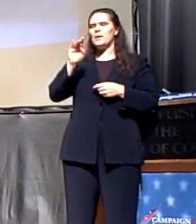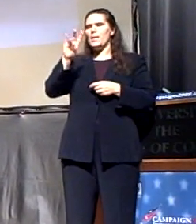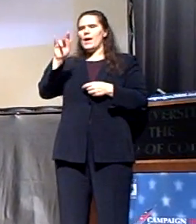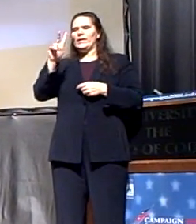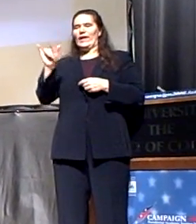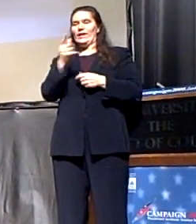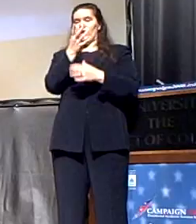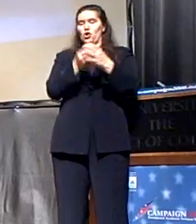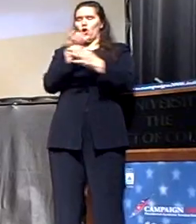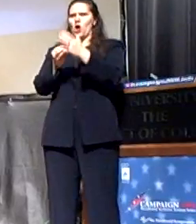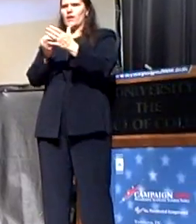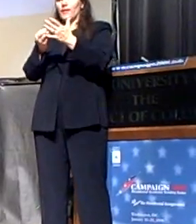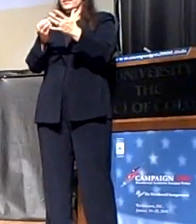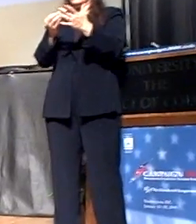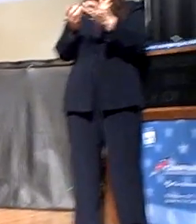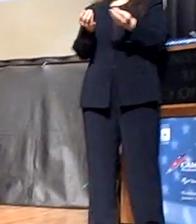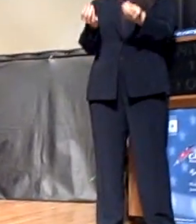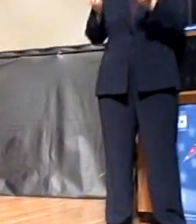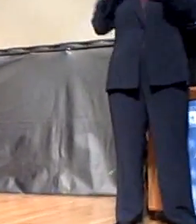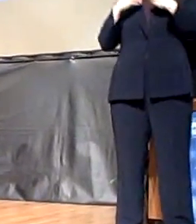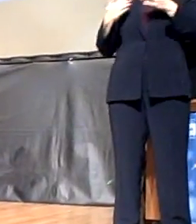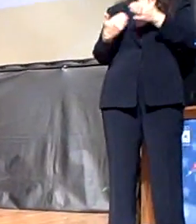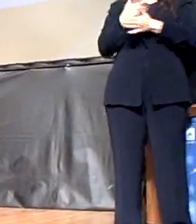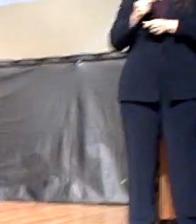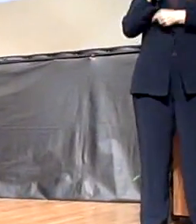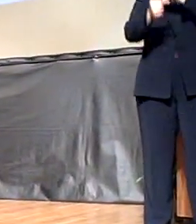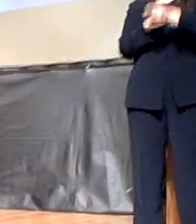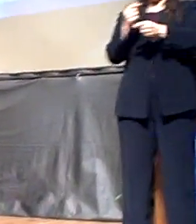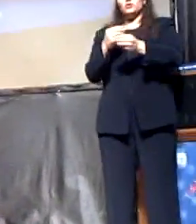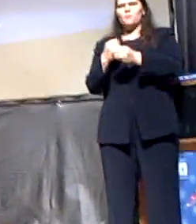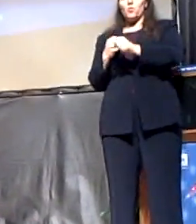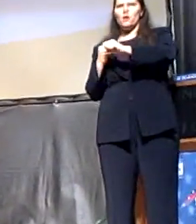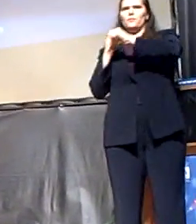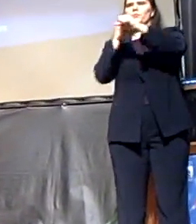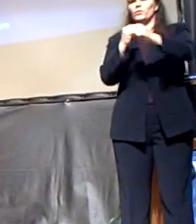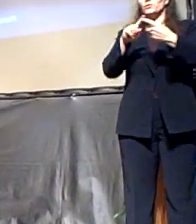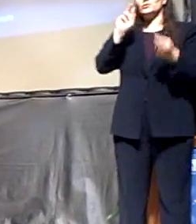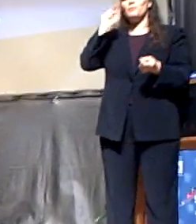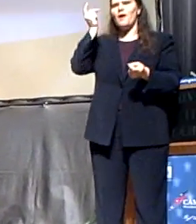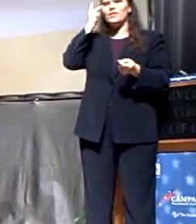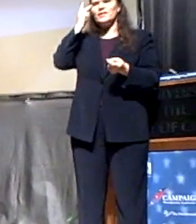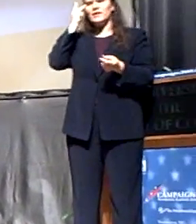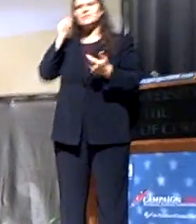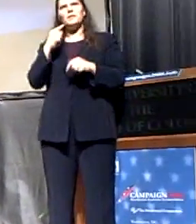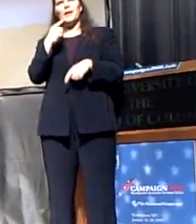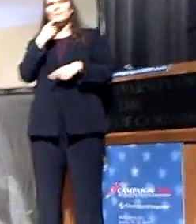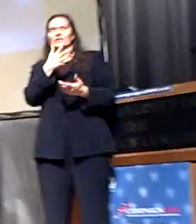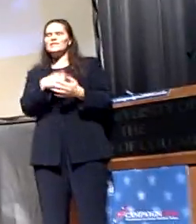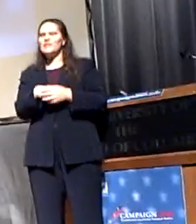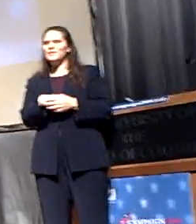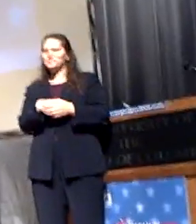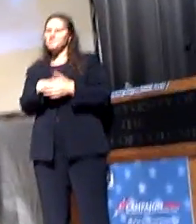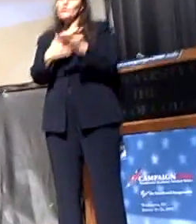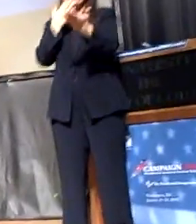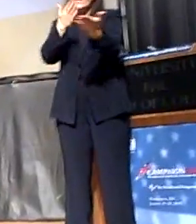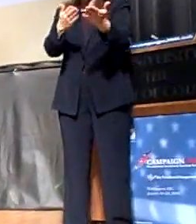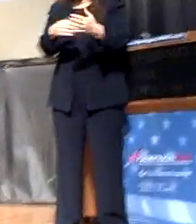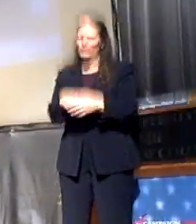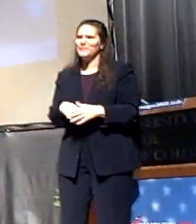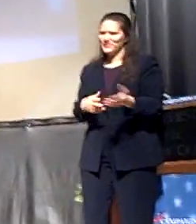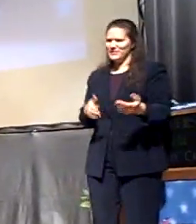us to be involved in politics and in a good way. So I thank them all. Good question. Yes, ma'am. Tell us who you are and where you're from. Hi,